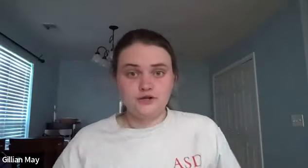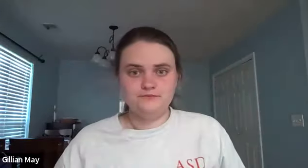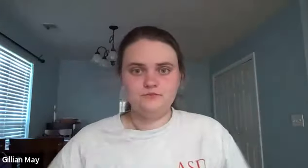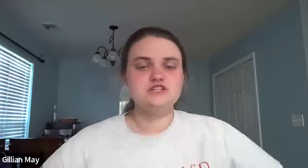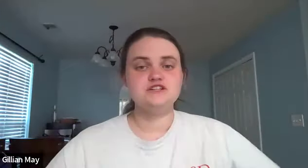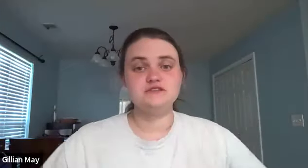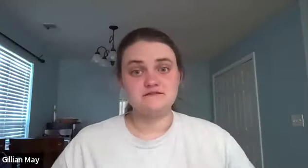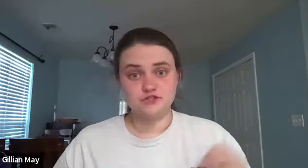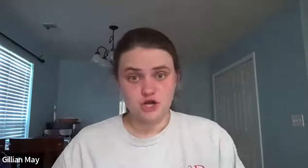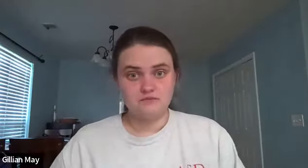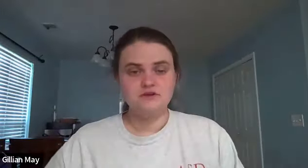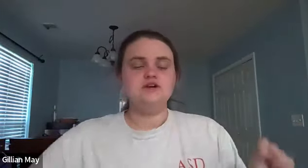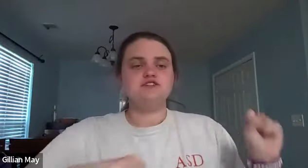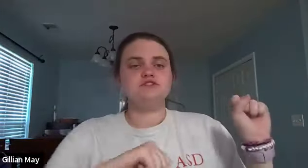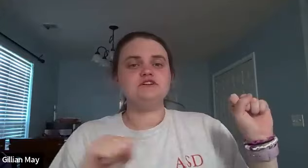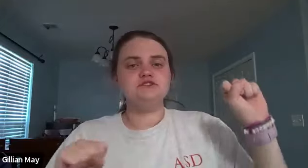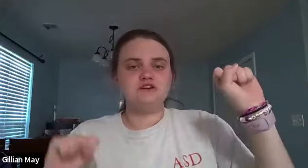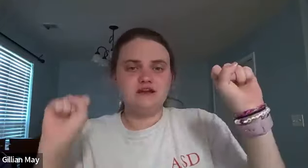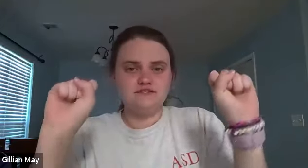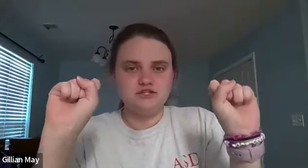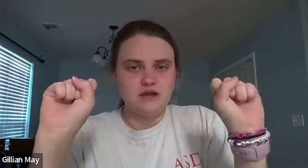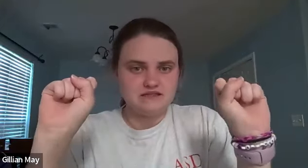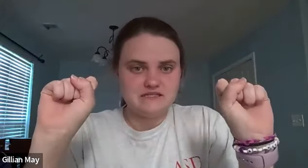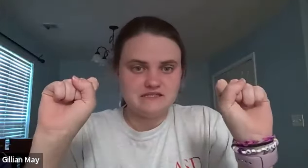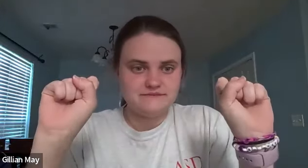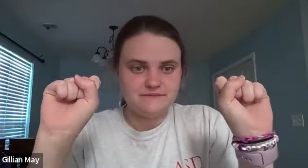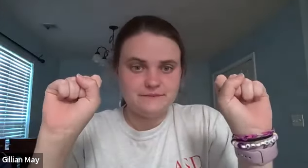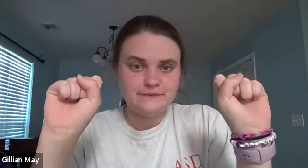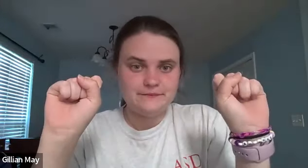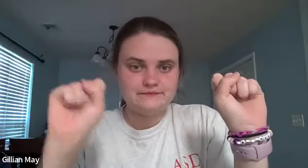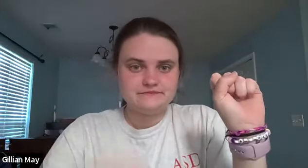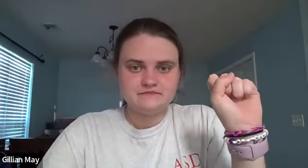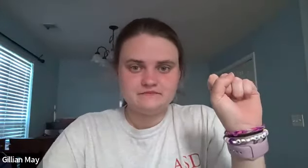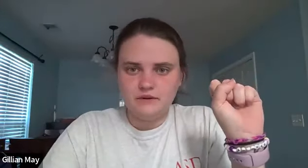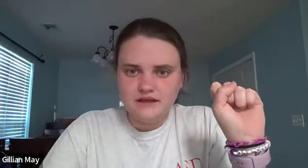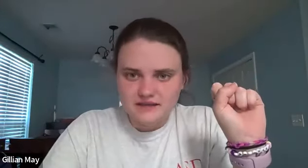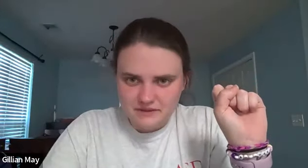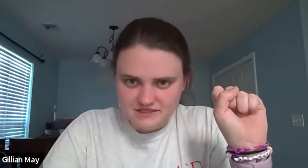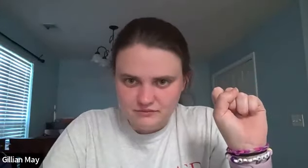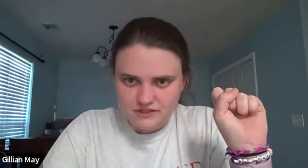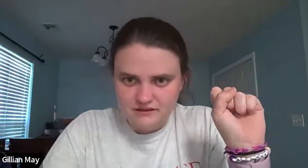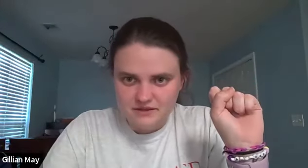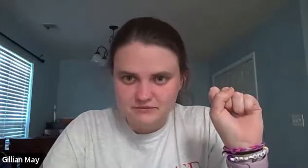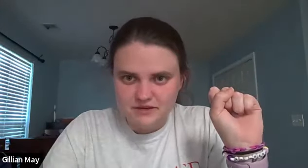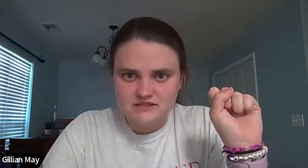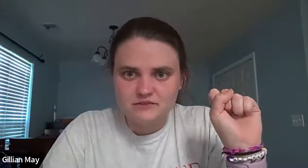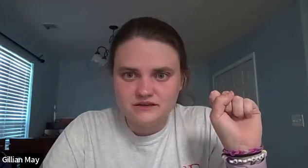work, which is also the sign for job. So what you're going to do is you're going to have two S's. Oh, wait, I can make myself big. Let me make myself big.